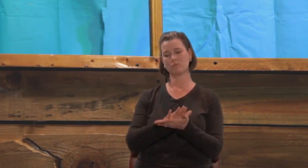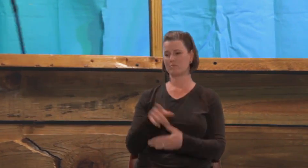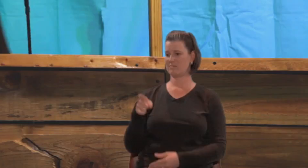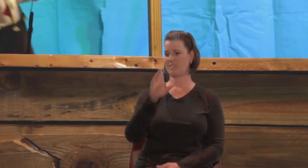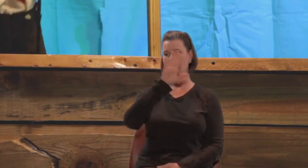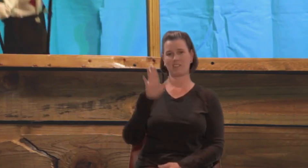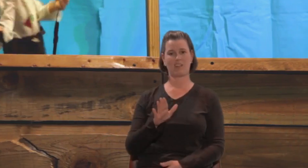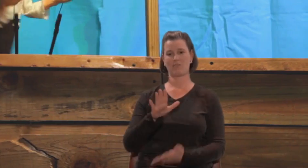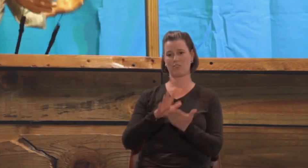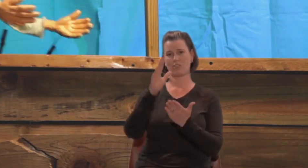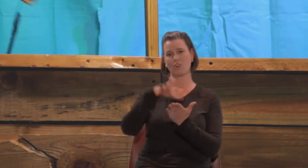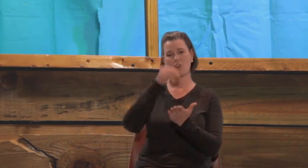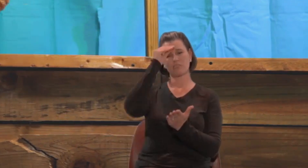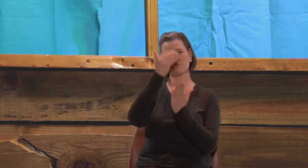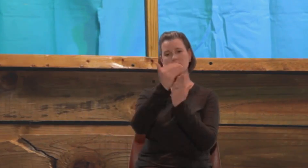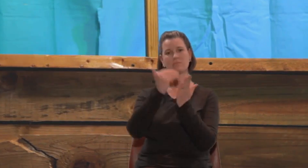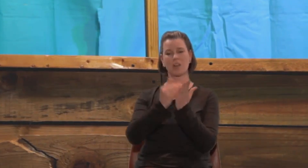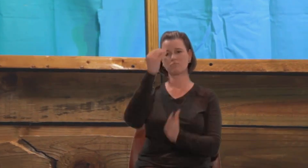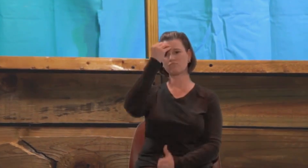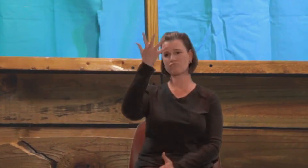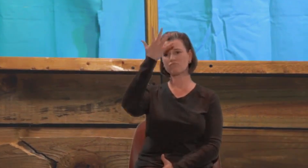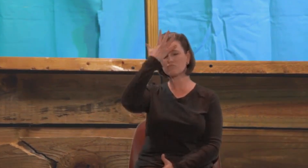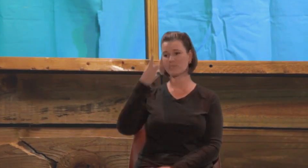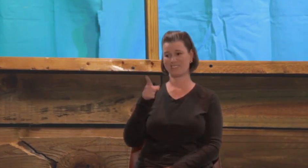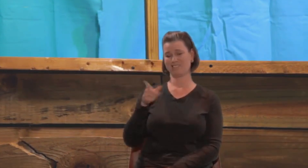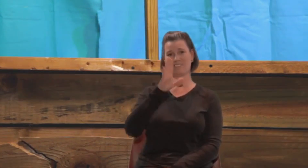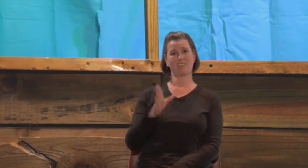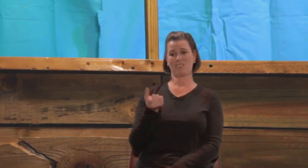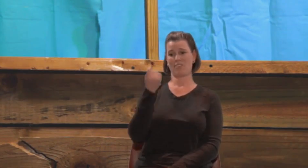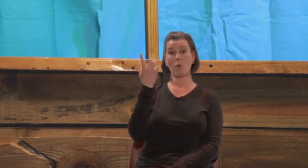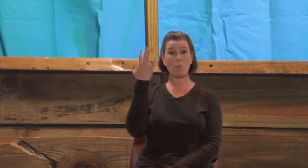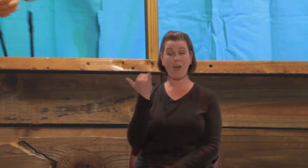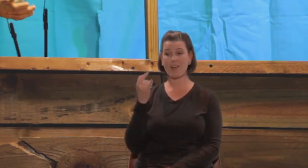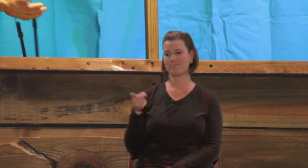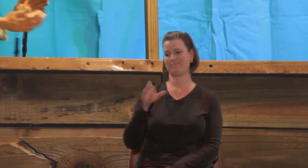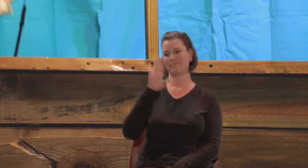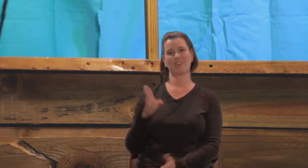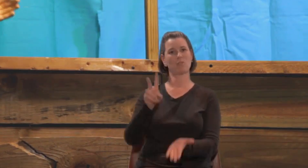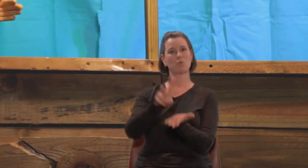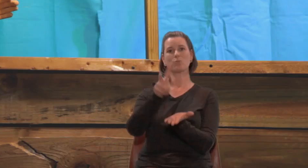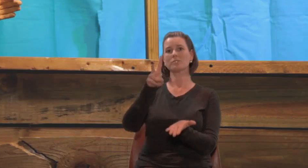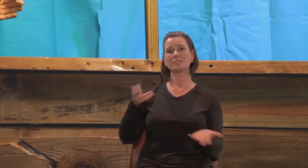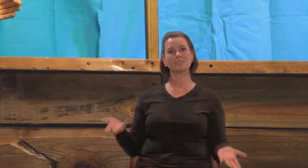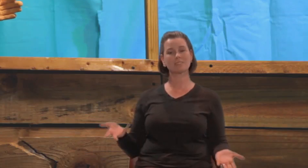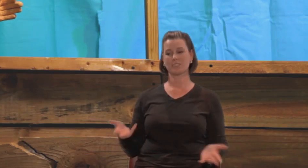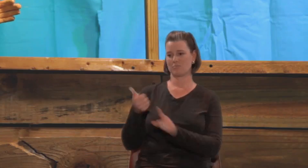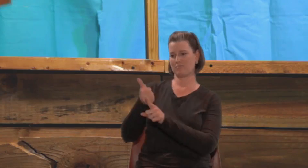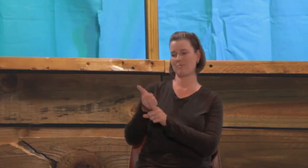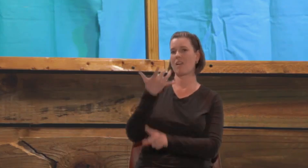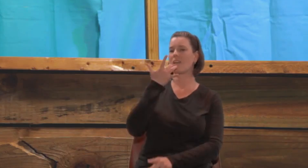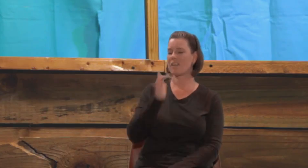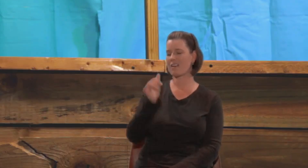never learned a lesson, so he'll never understand, because he never loses. He's a